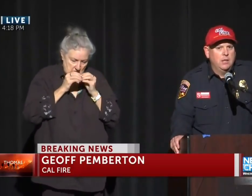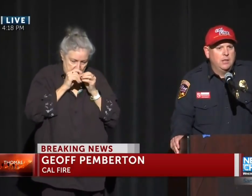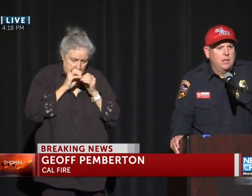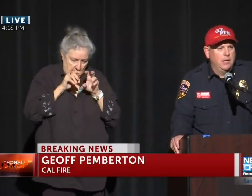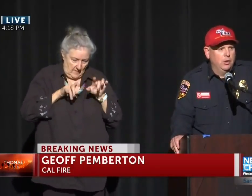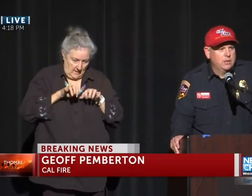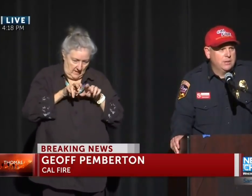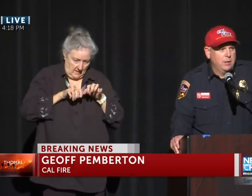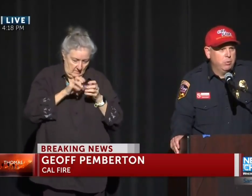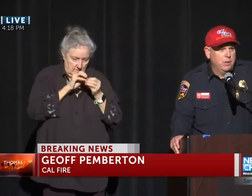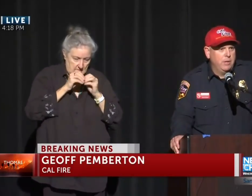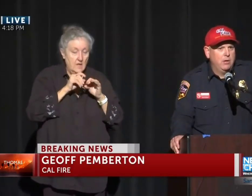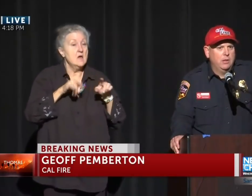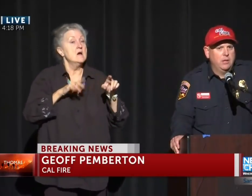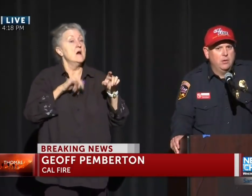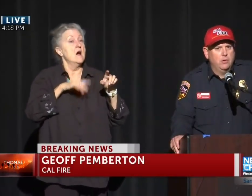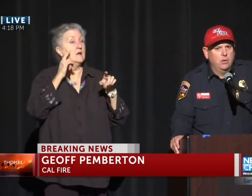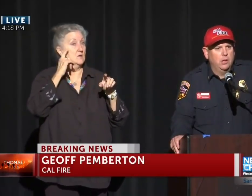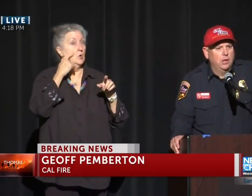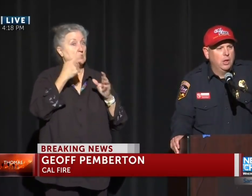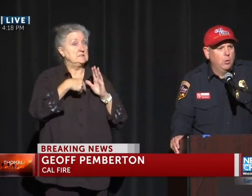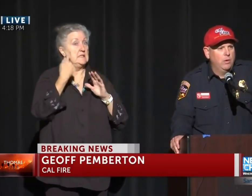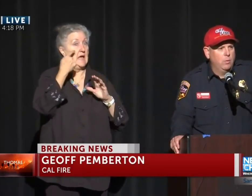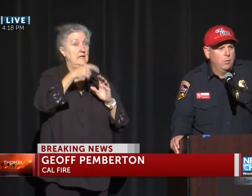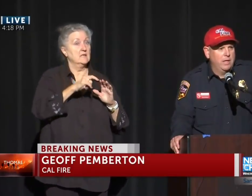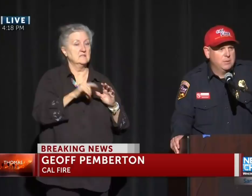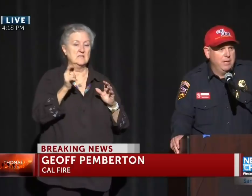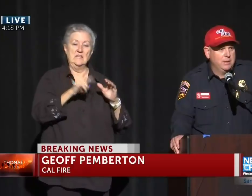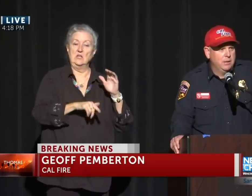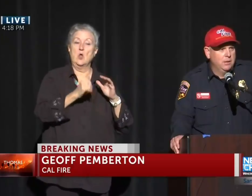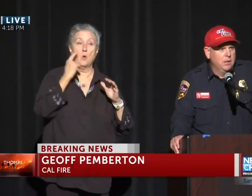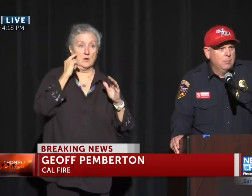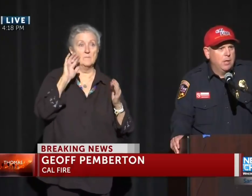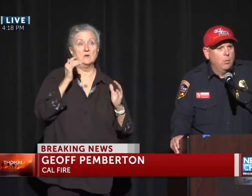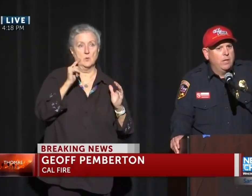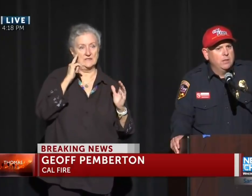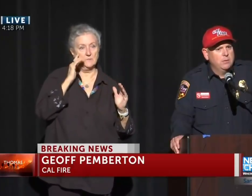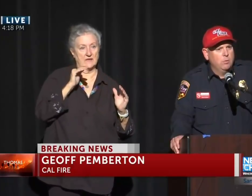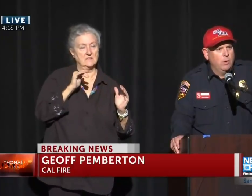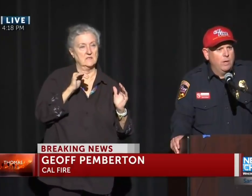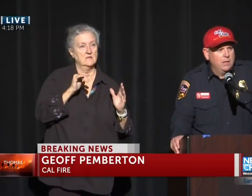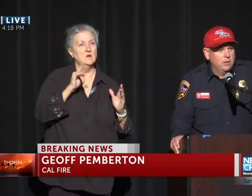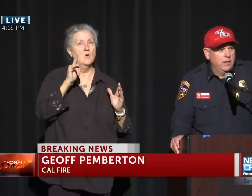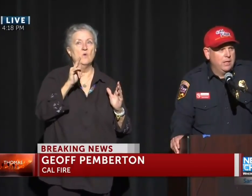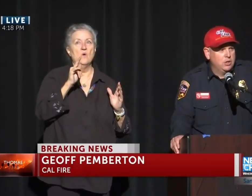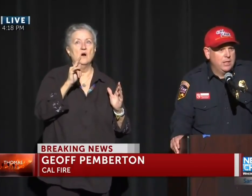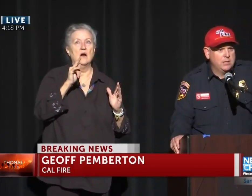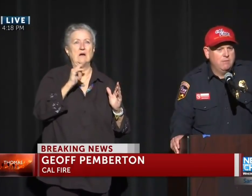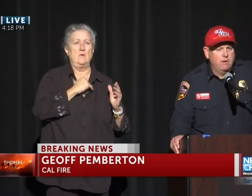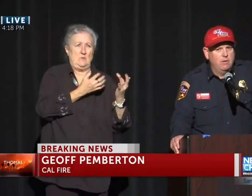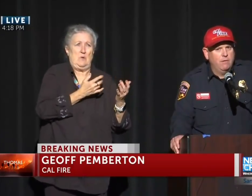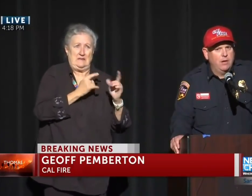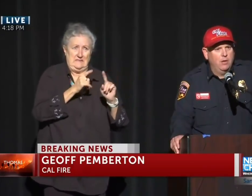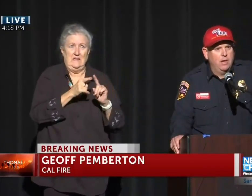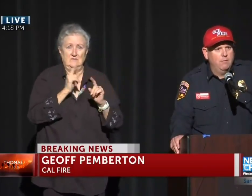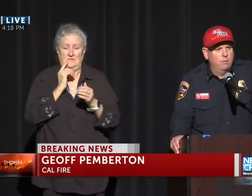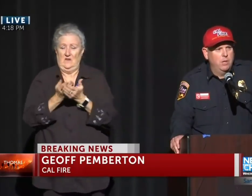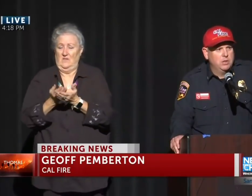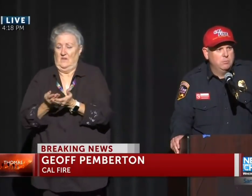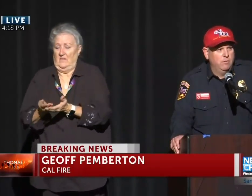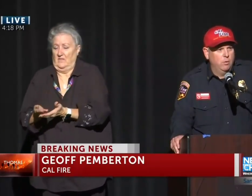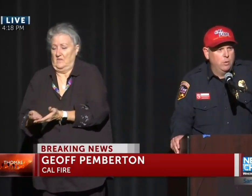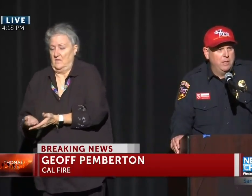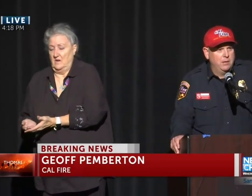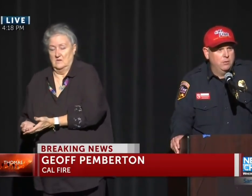numbers. It looks like preliminarily they're a little lower than what we expected, but I want to wait until they get a chance to verify all